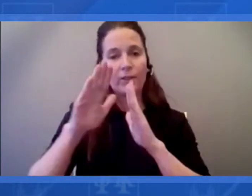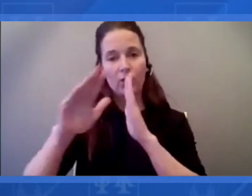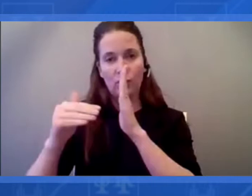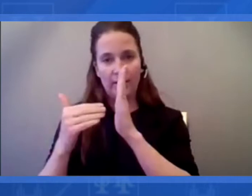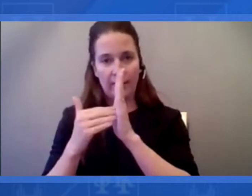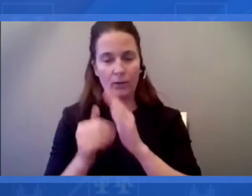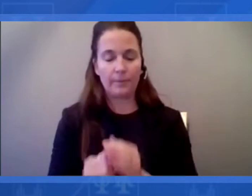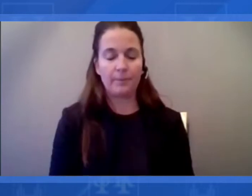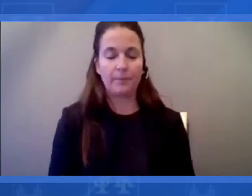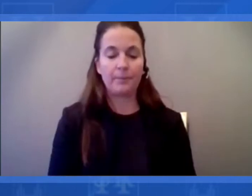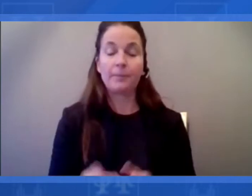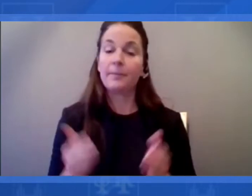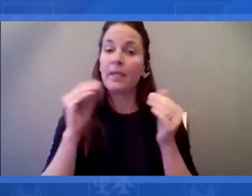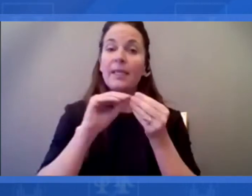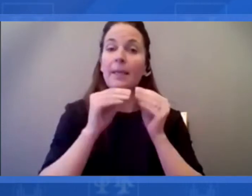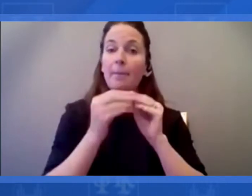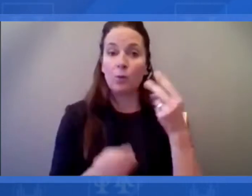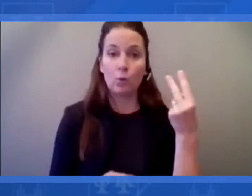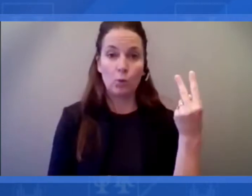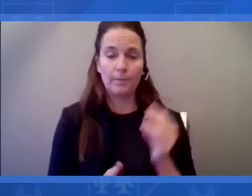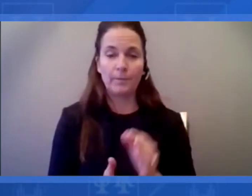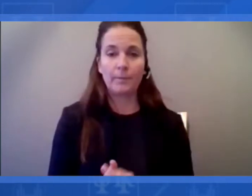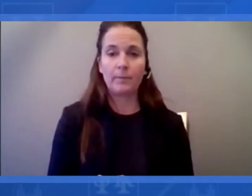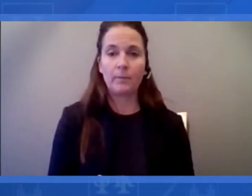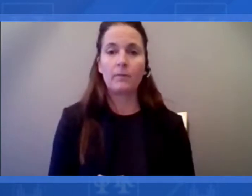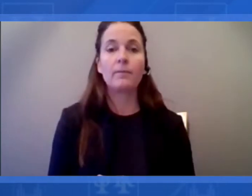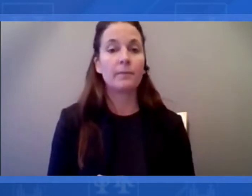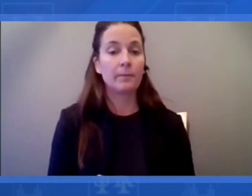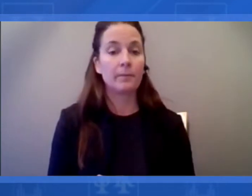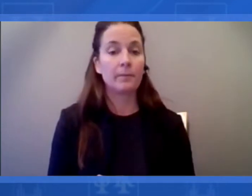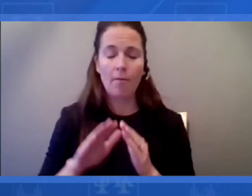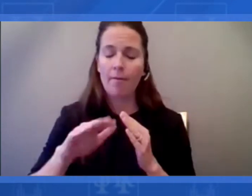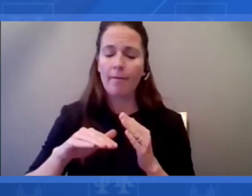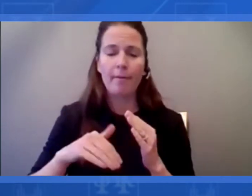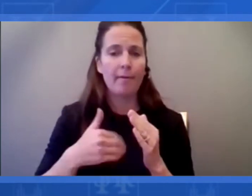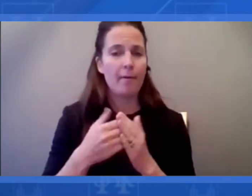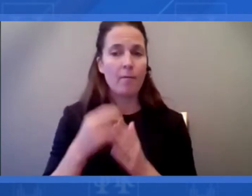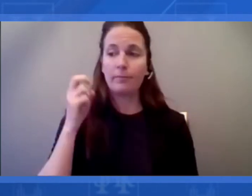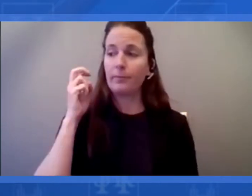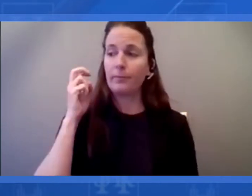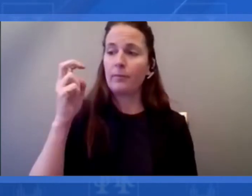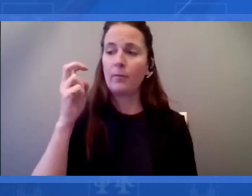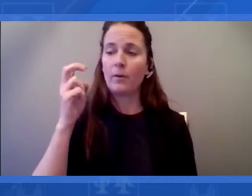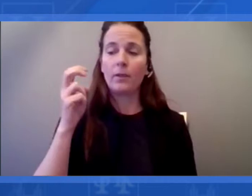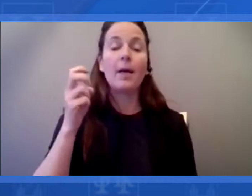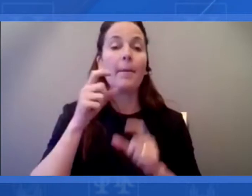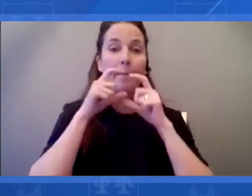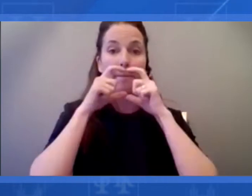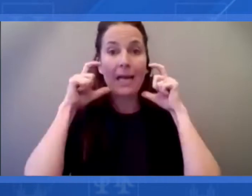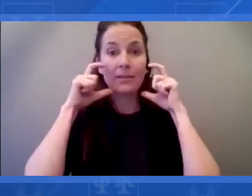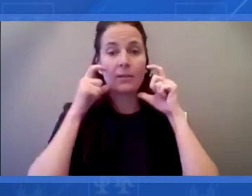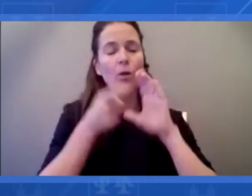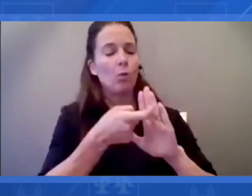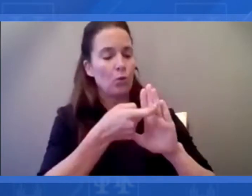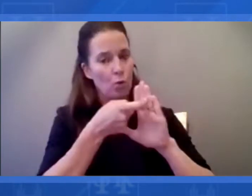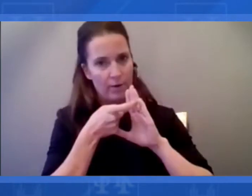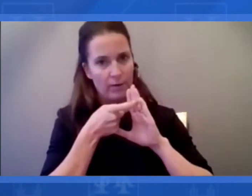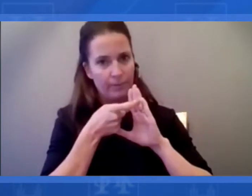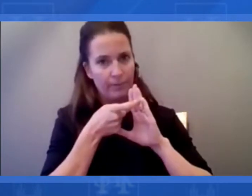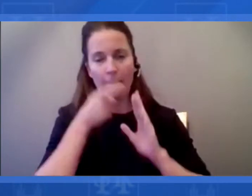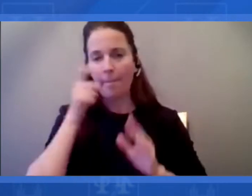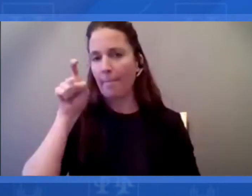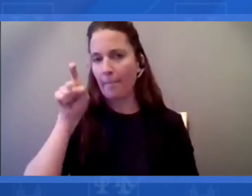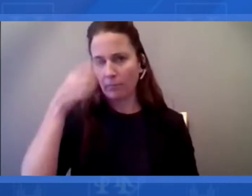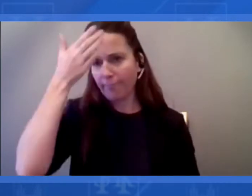Number two, we require masks on board our vehicles. Wearing a mask or face covering